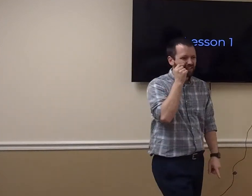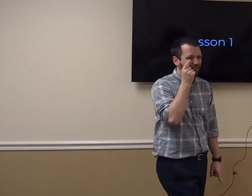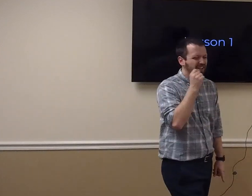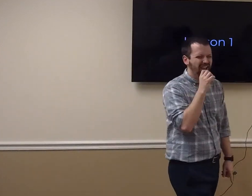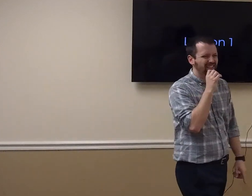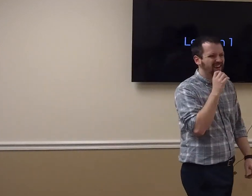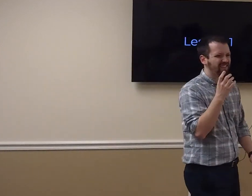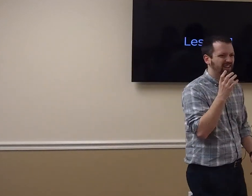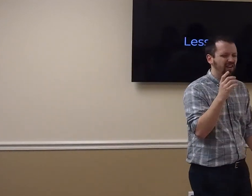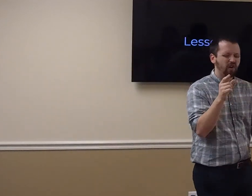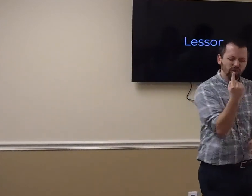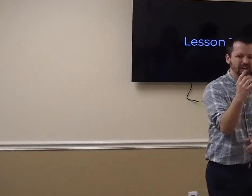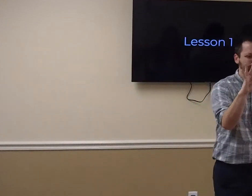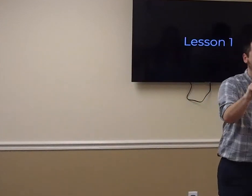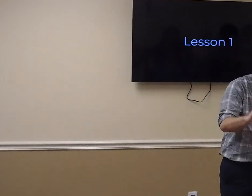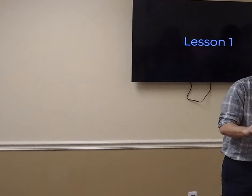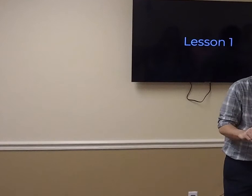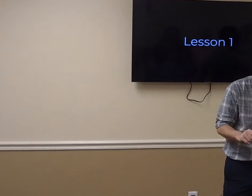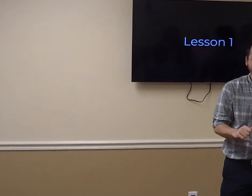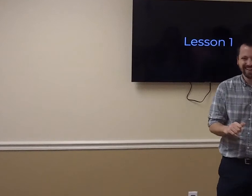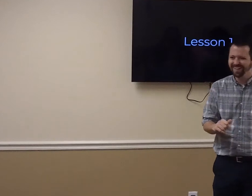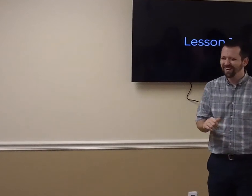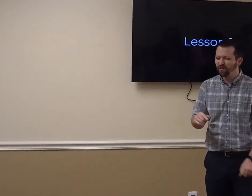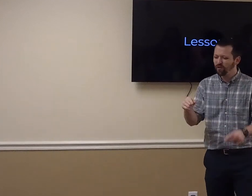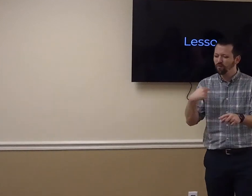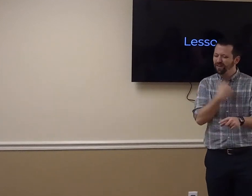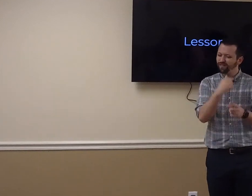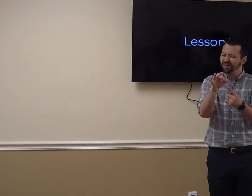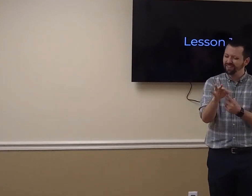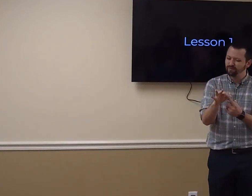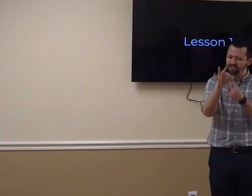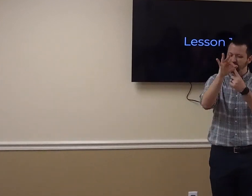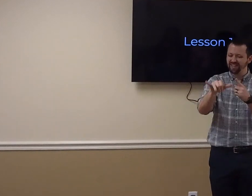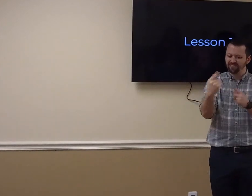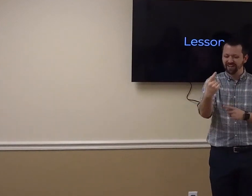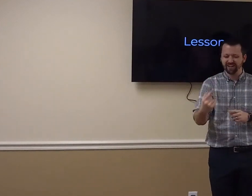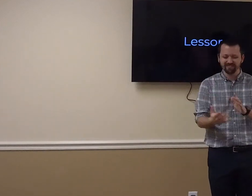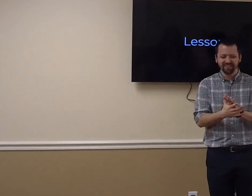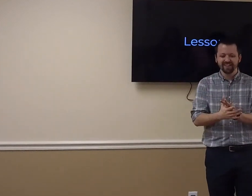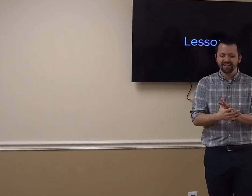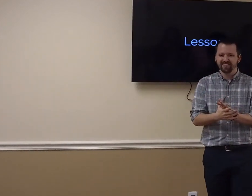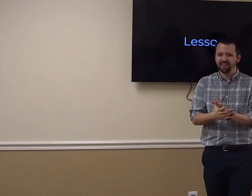gift. That is only in Florida. We are very special with that one.